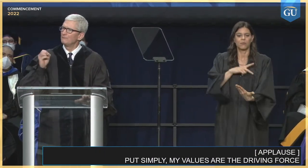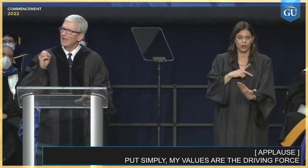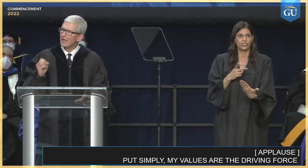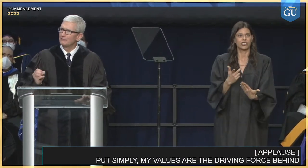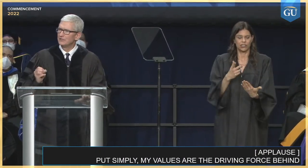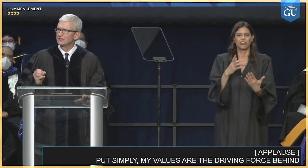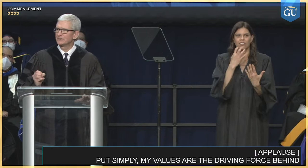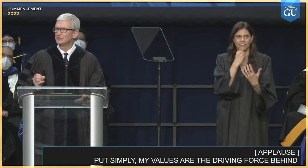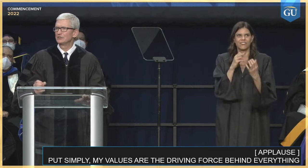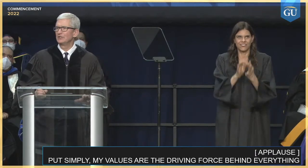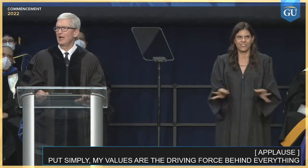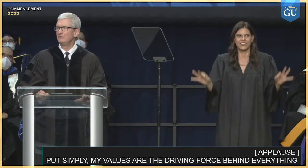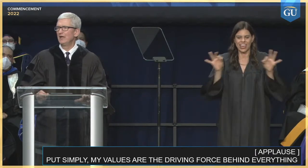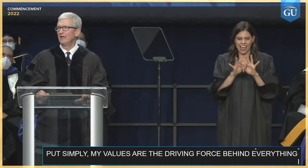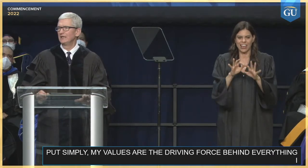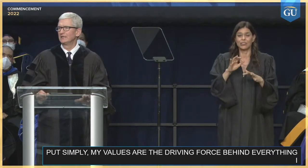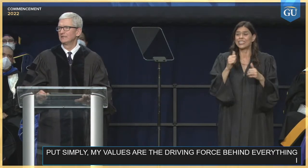every decision I make.